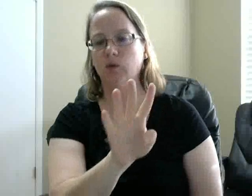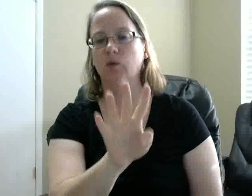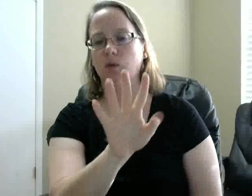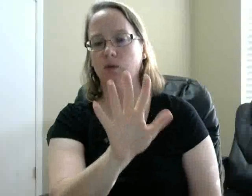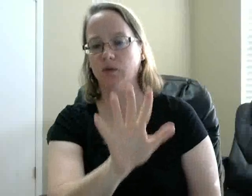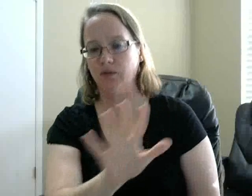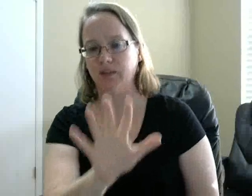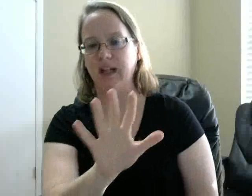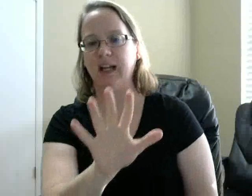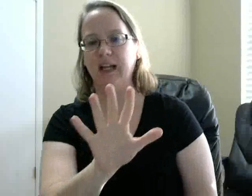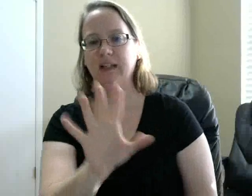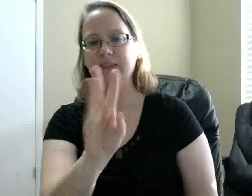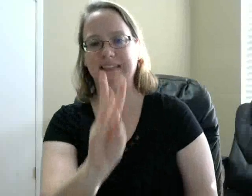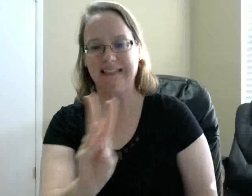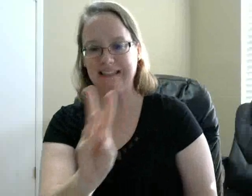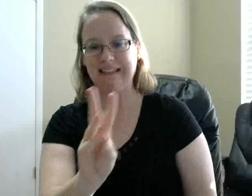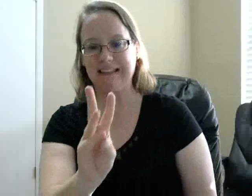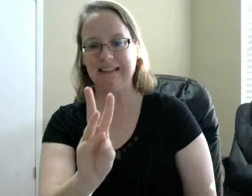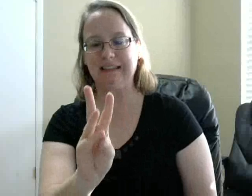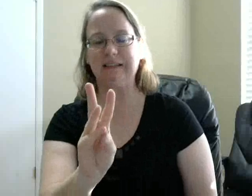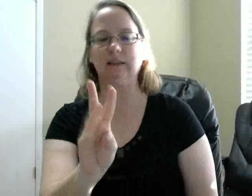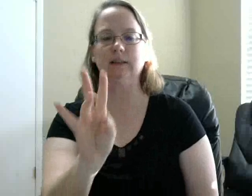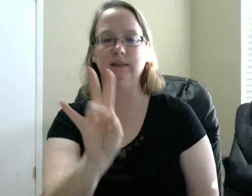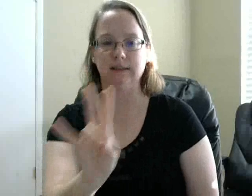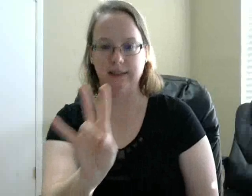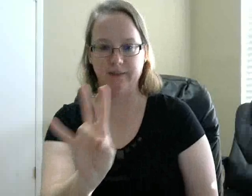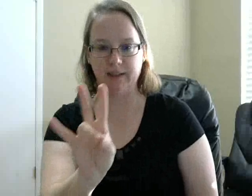1, 2, 3,